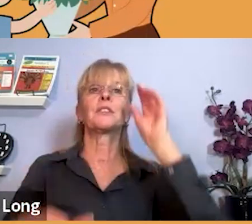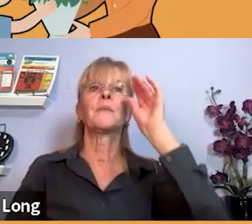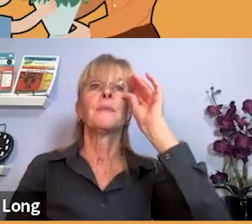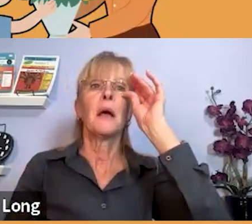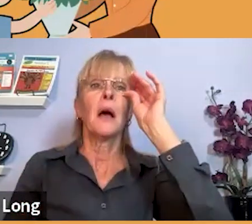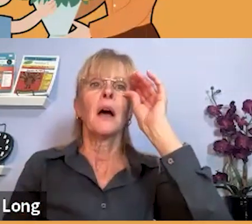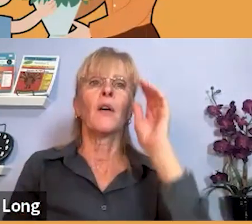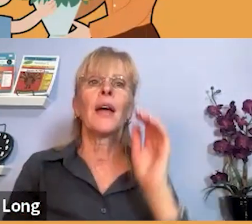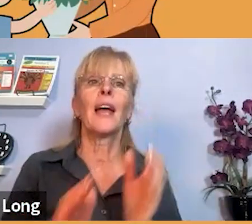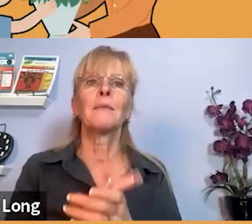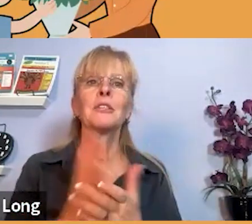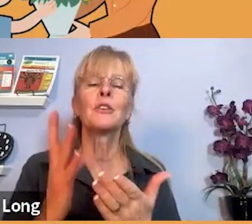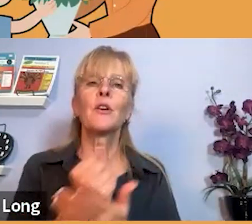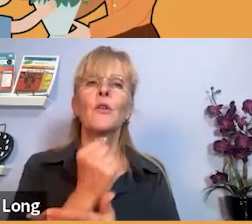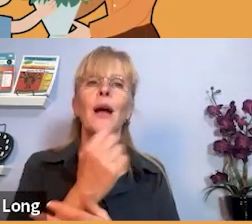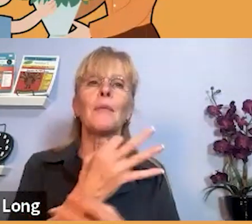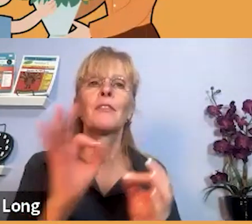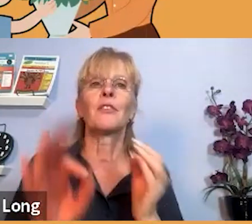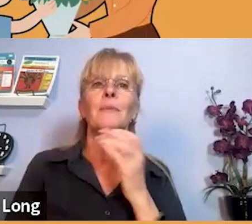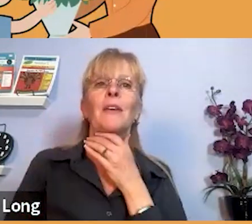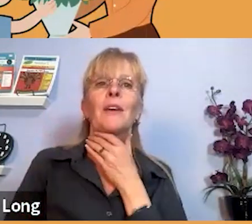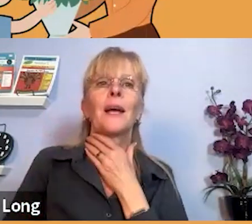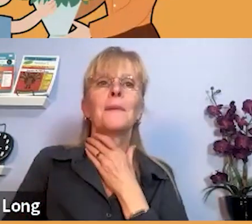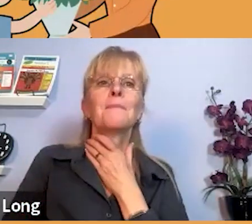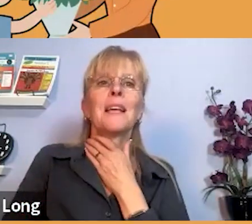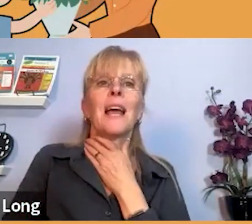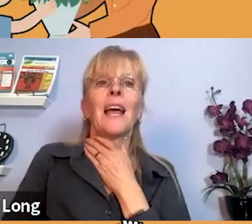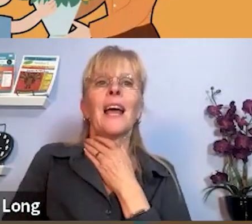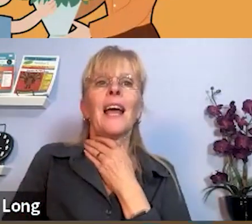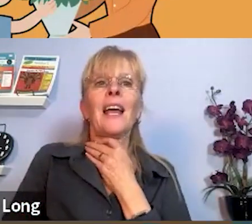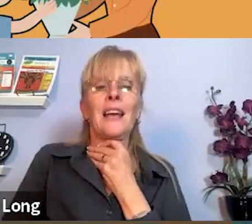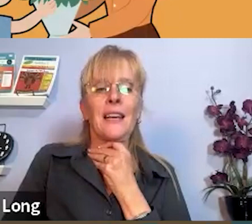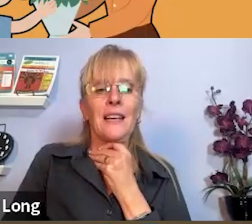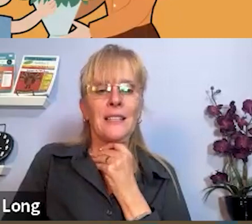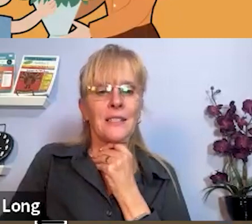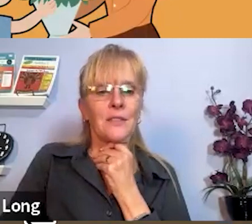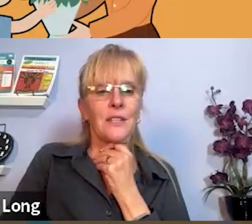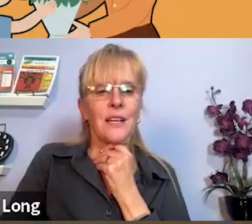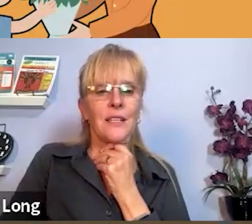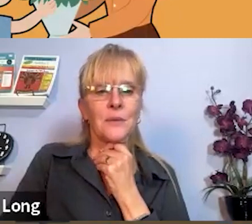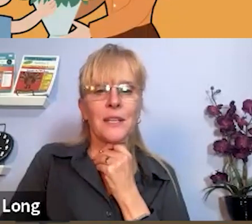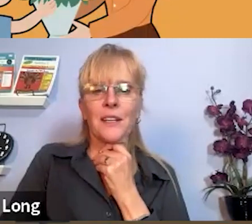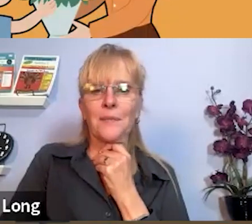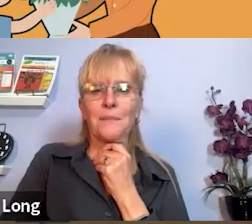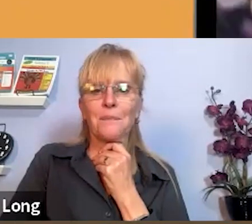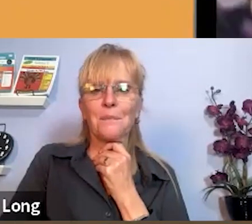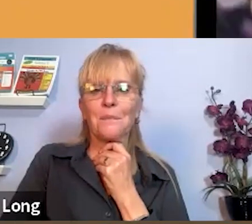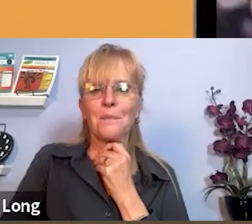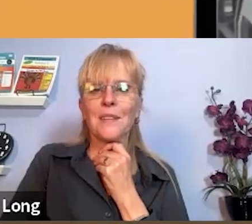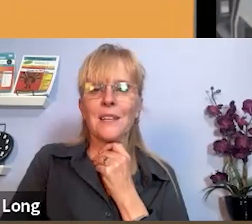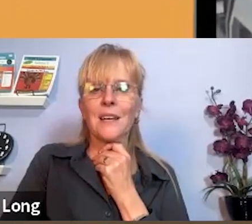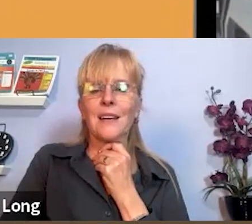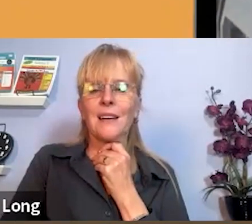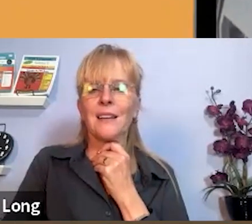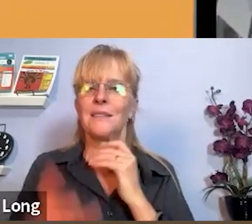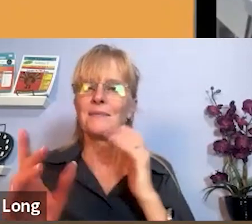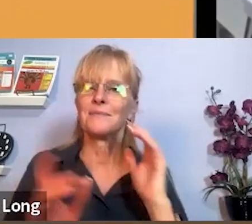sign language. Okay, and be sure and go grab our freebie, okay? And let's go to the next one here.